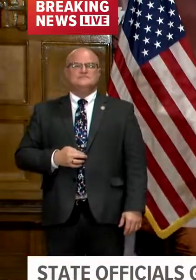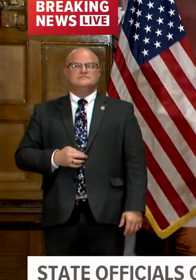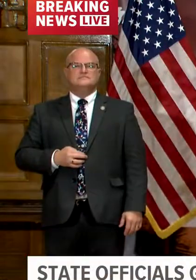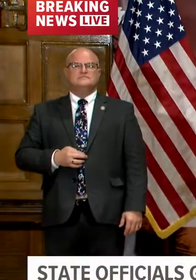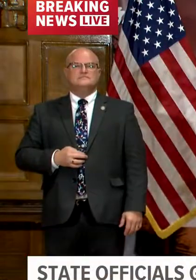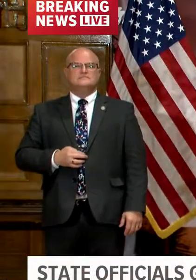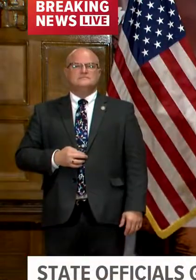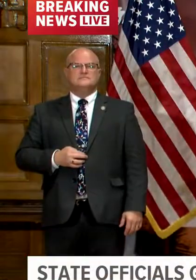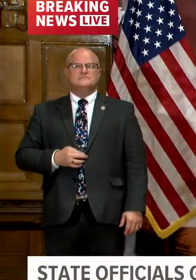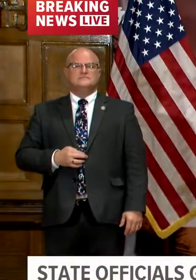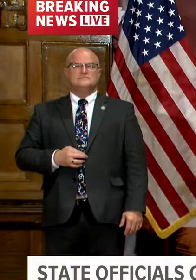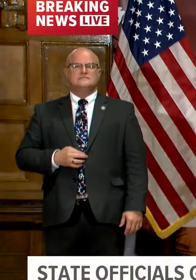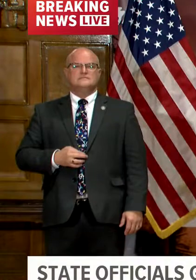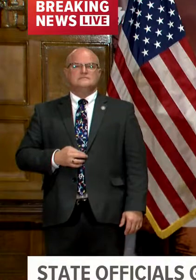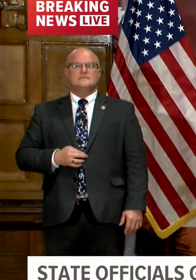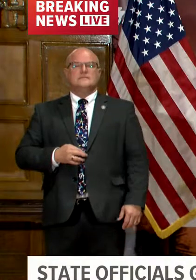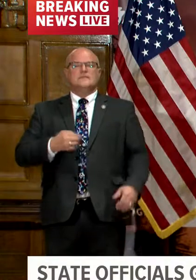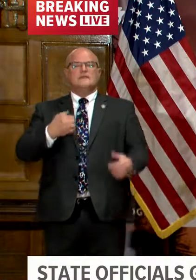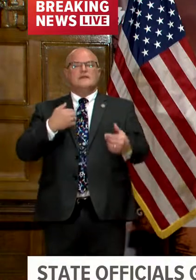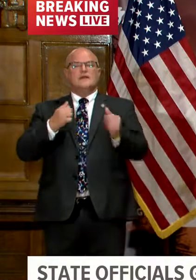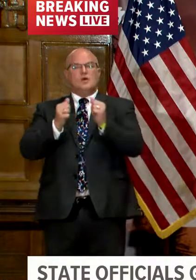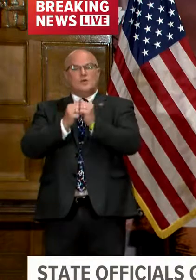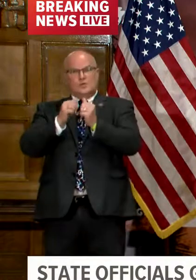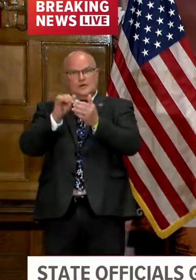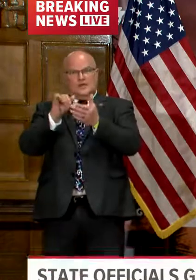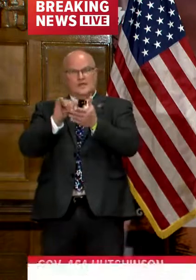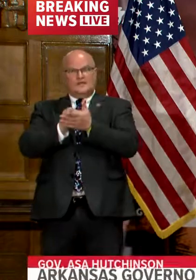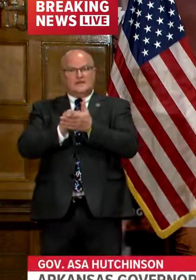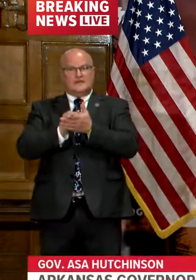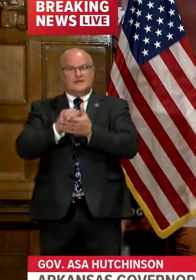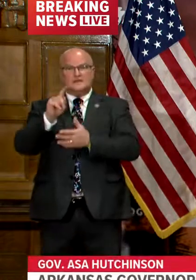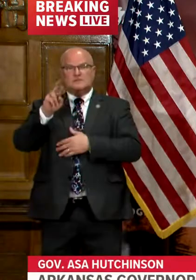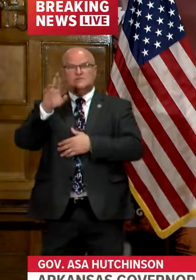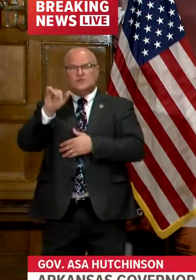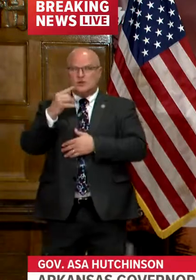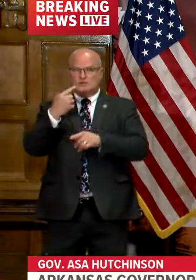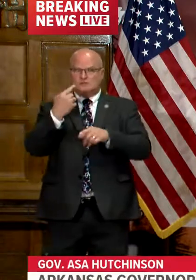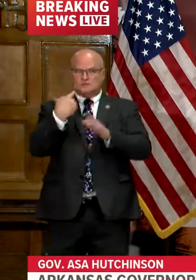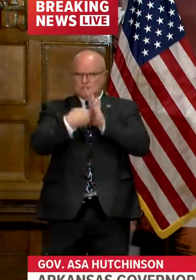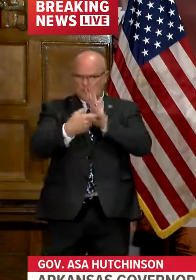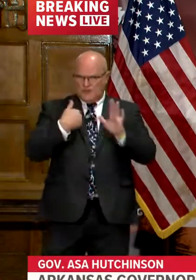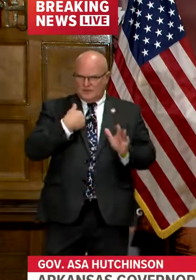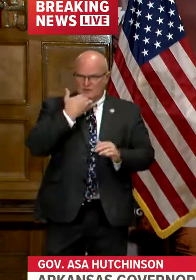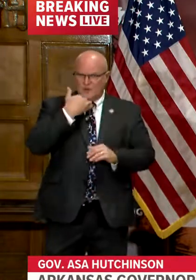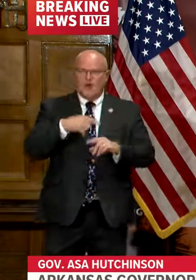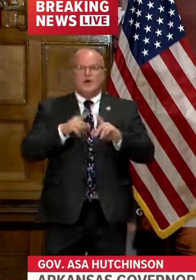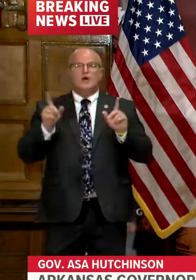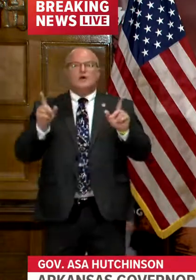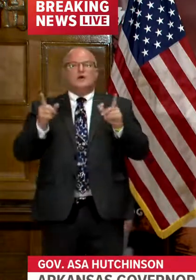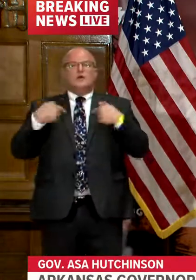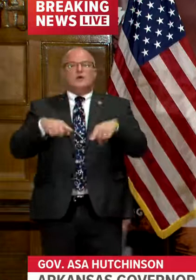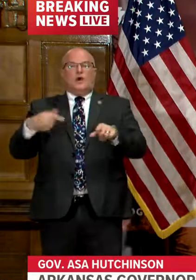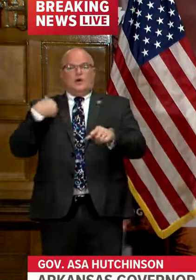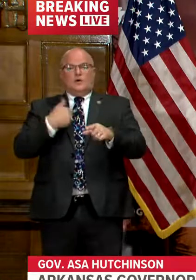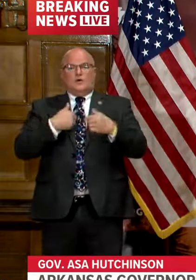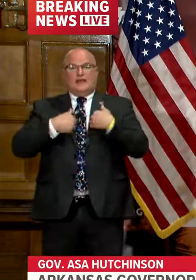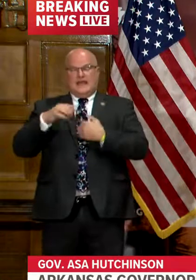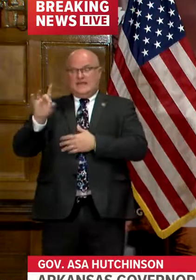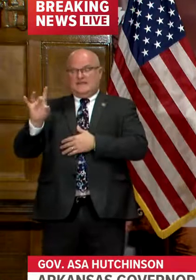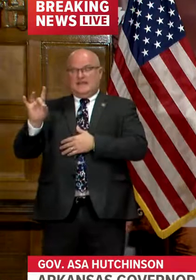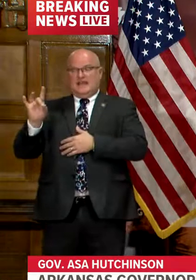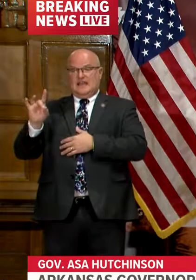Rings of 4020. well, let me just, Troy, correct me if I'm wrong here, but while we have